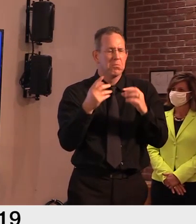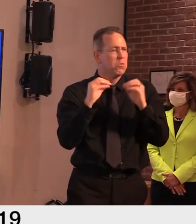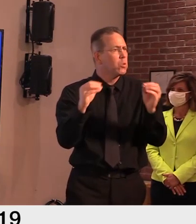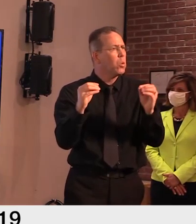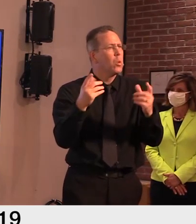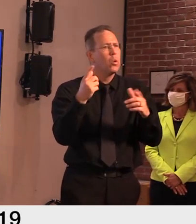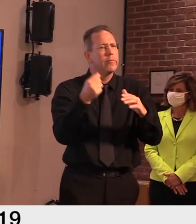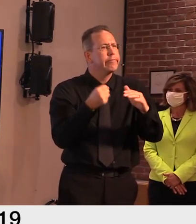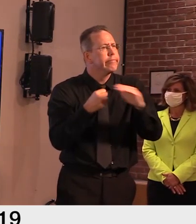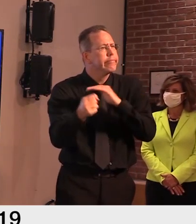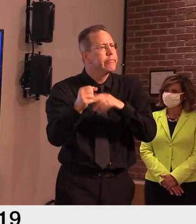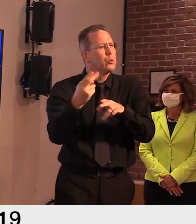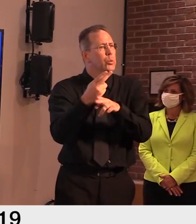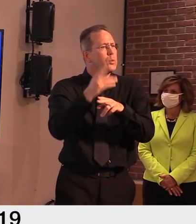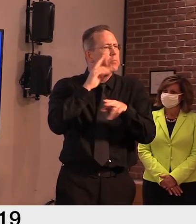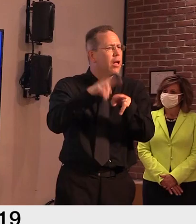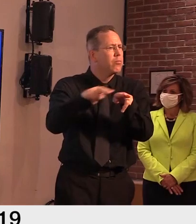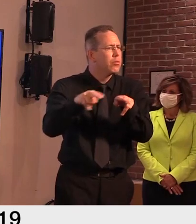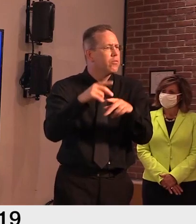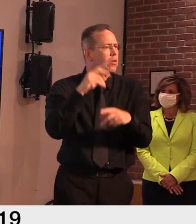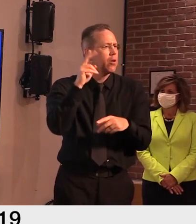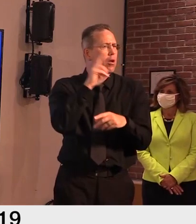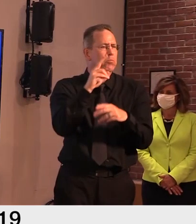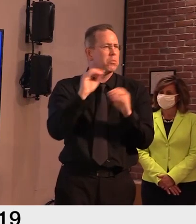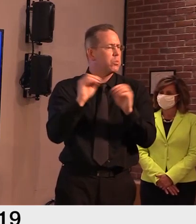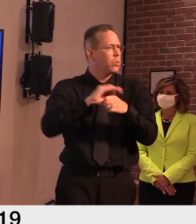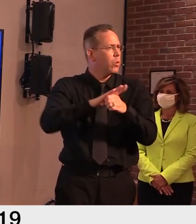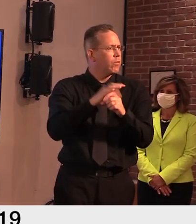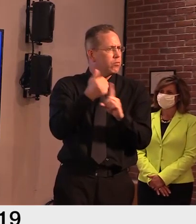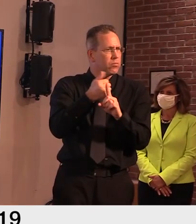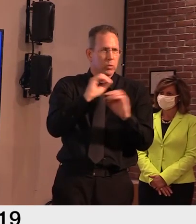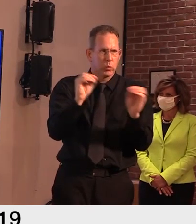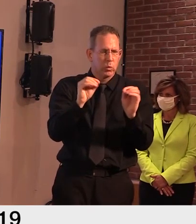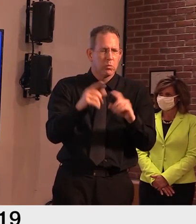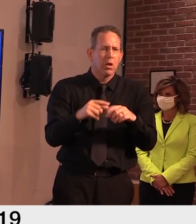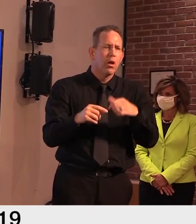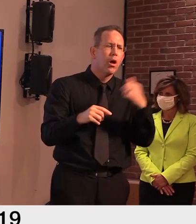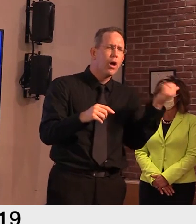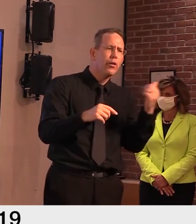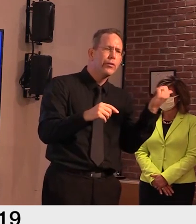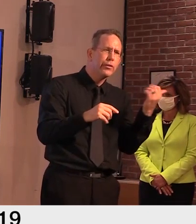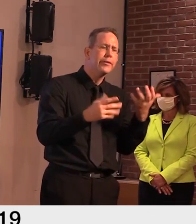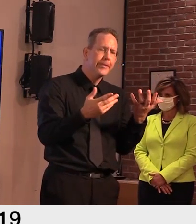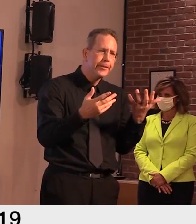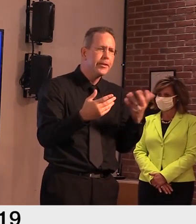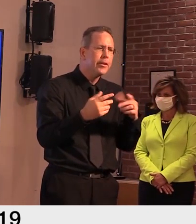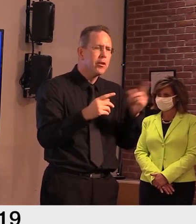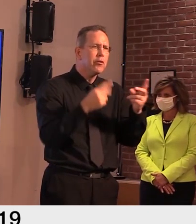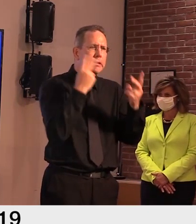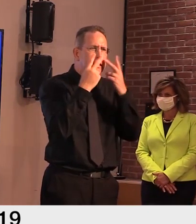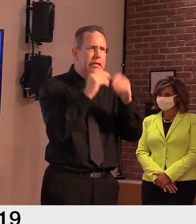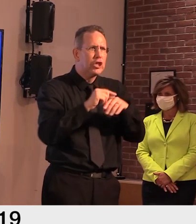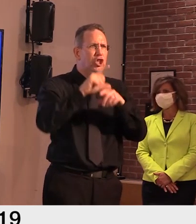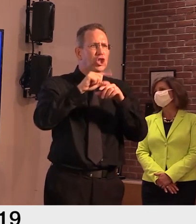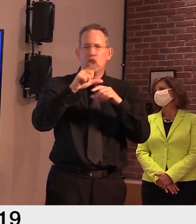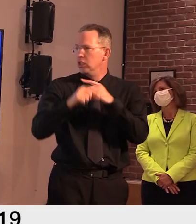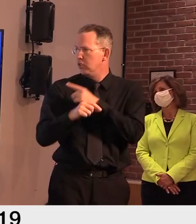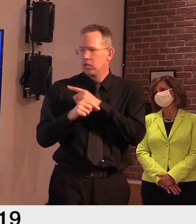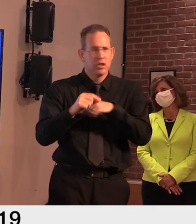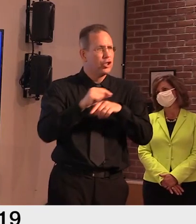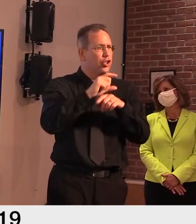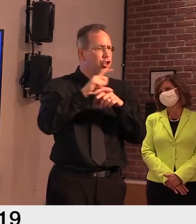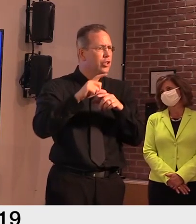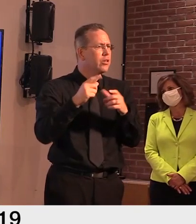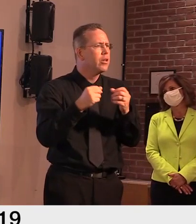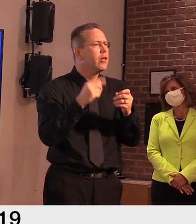below that threshold. Our fourth and final metric is hospital and critical care availability. Vermont's ICU remains